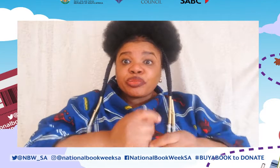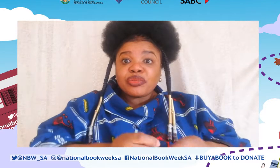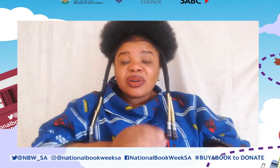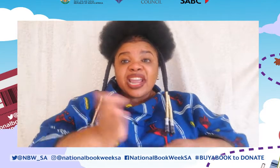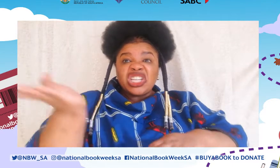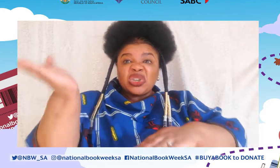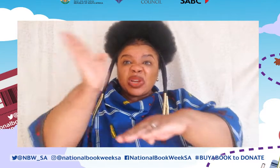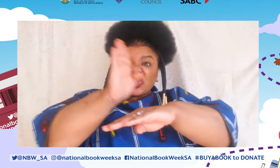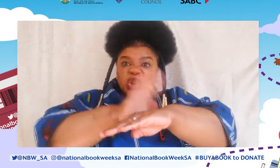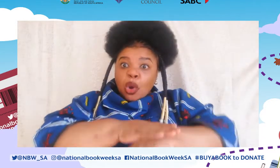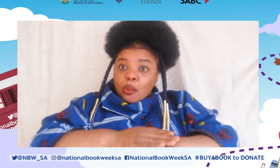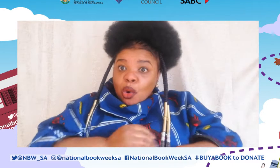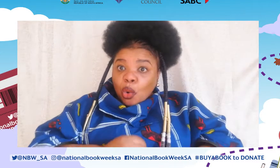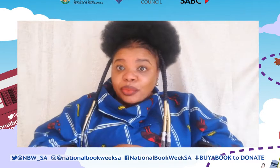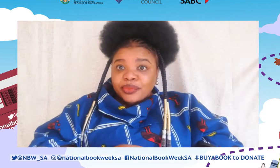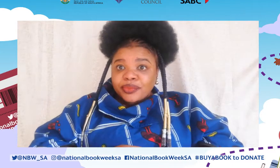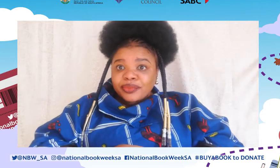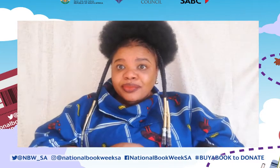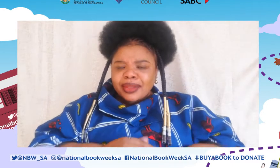soup. She was no more.